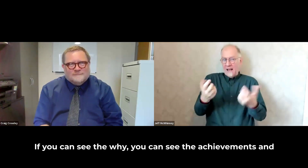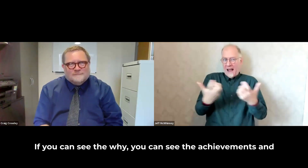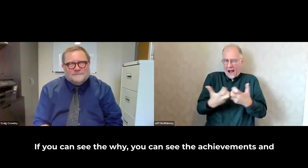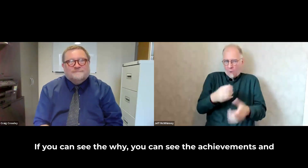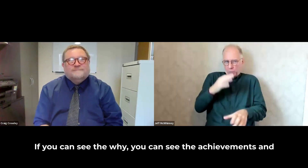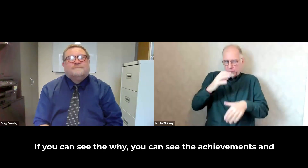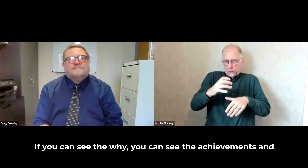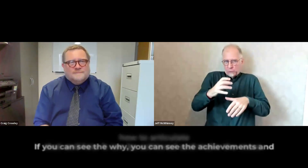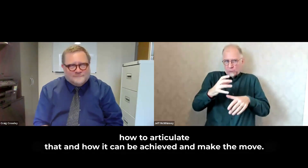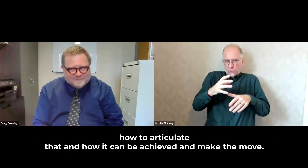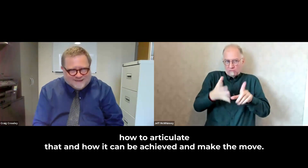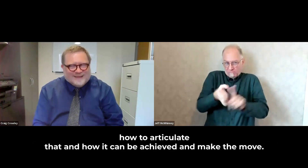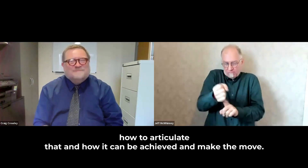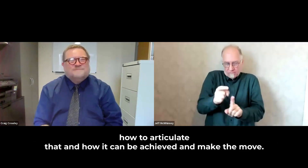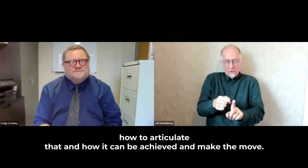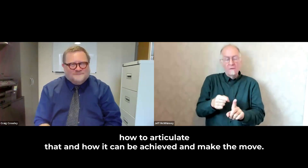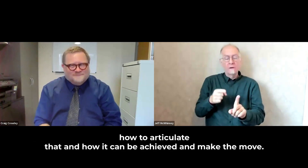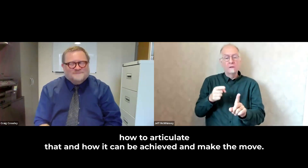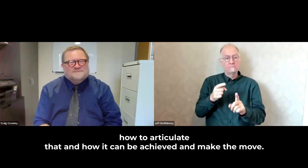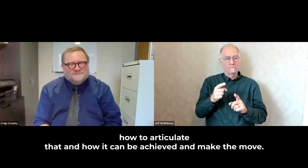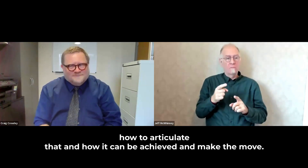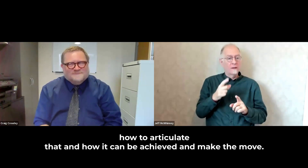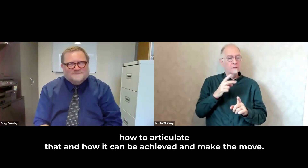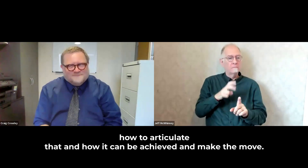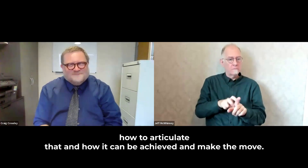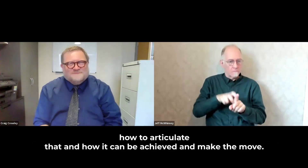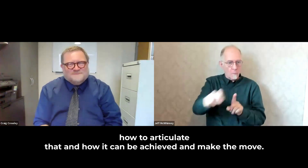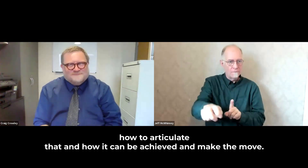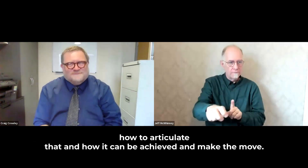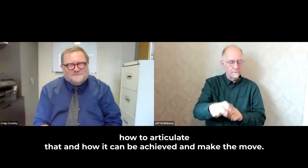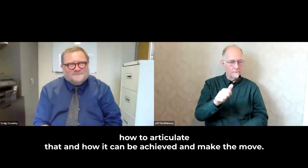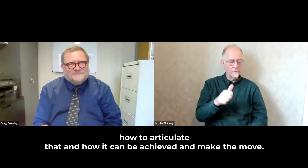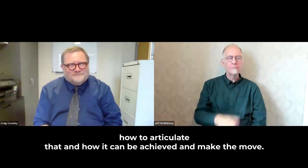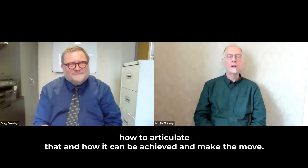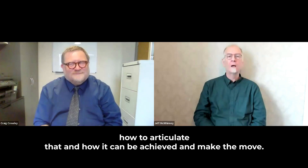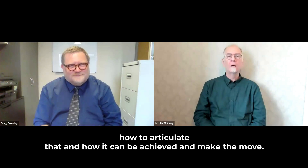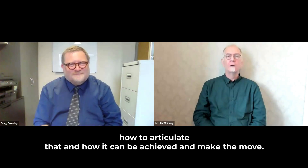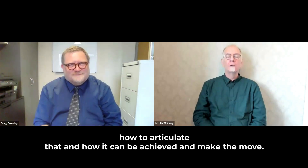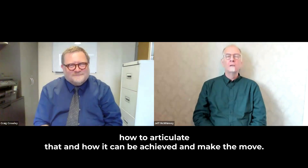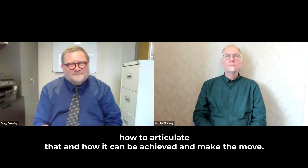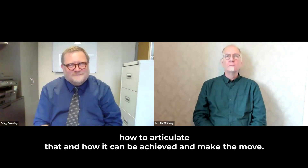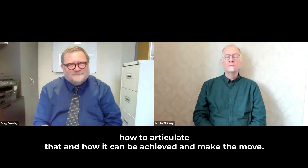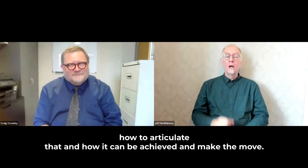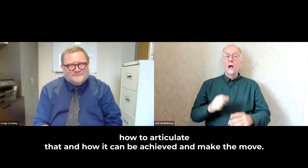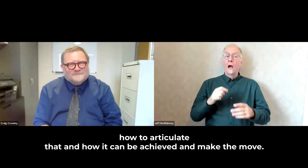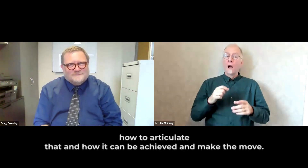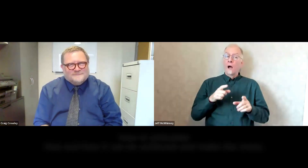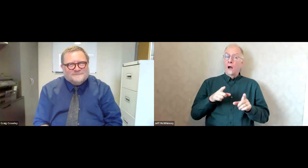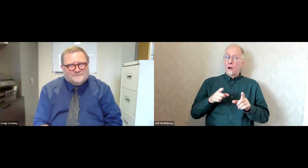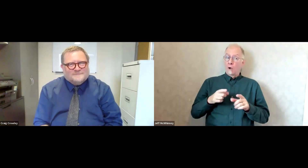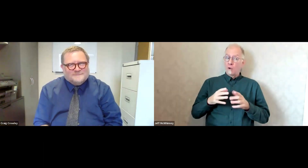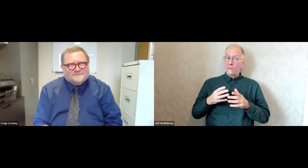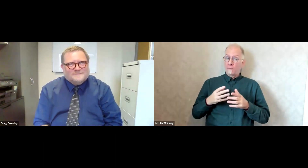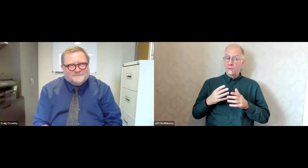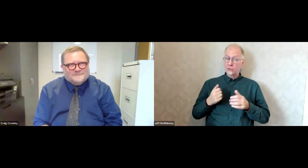the achievements and how to articulate that and how it can be achieved and make the move.